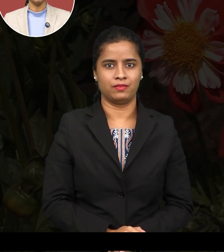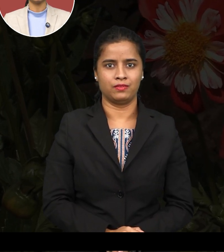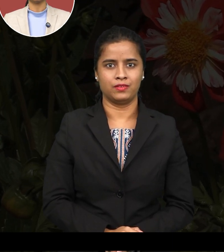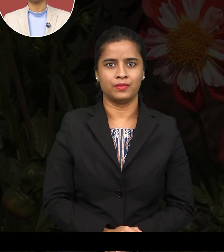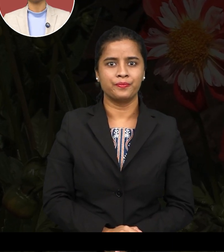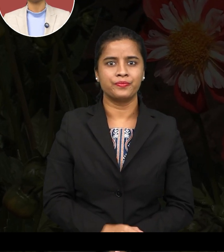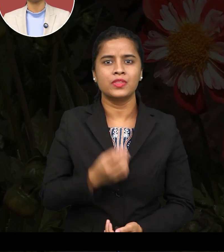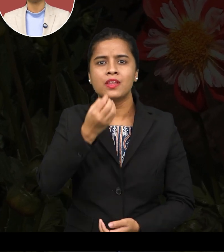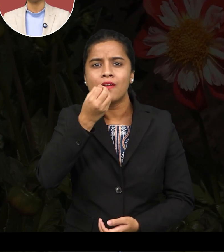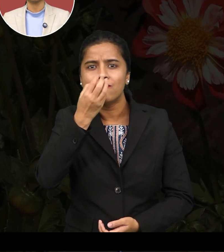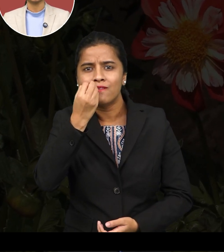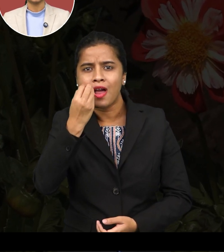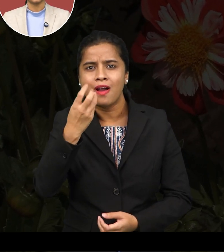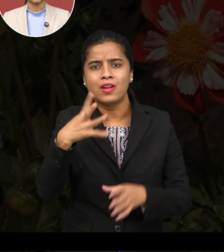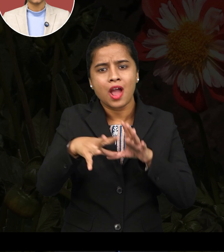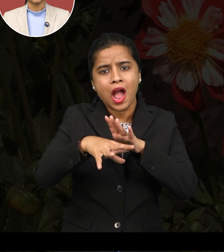sepal,